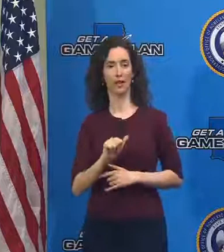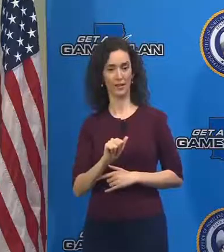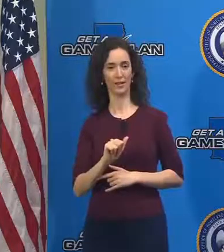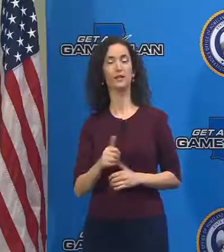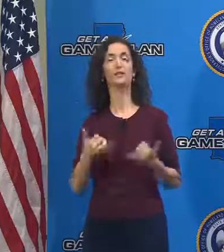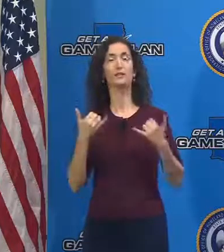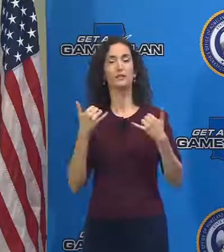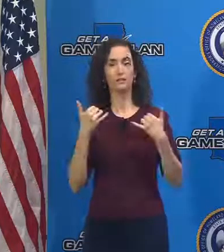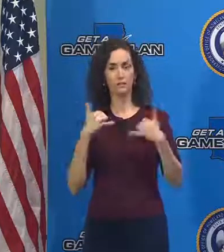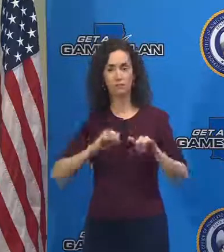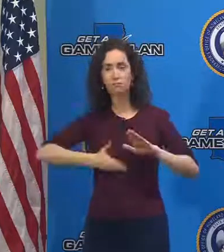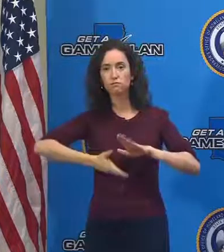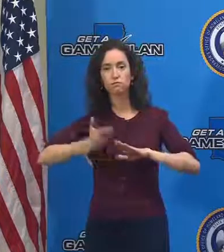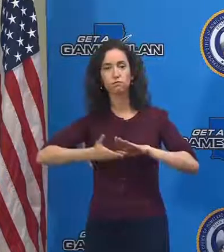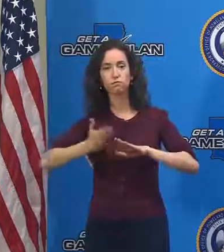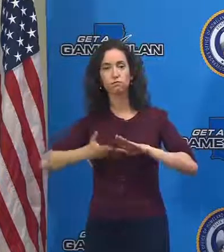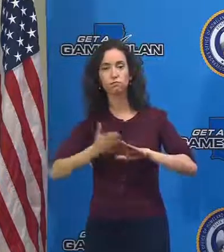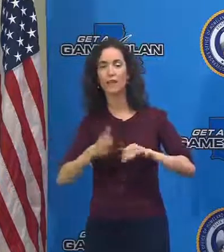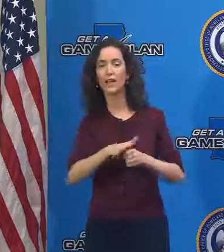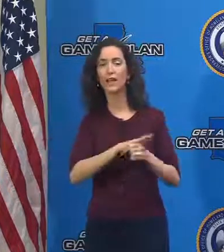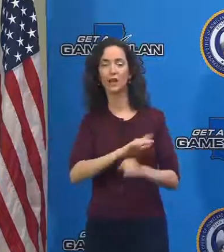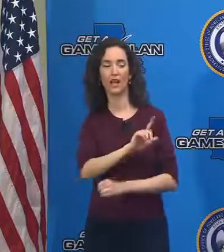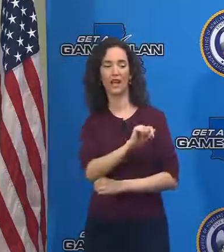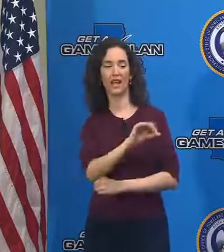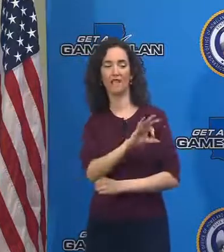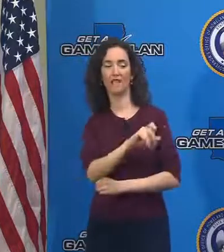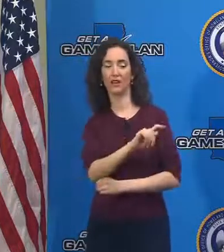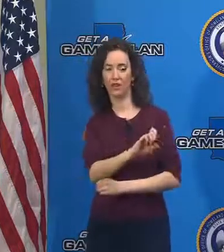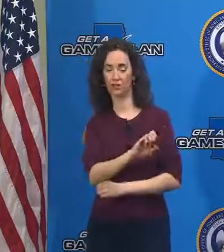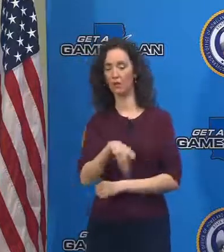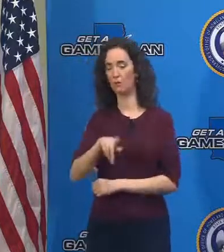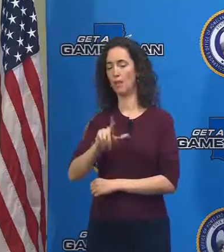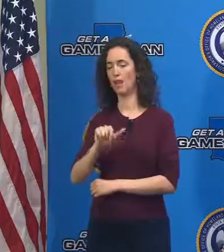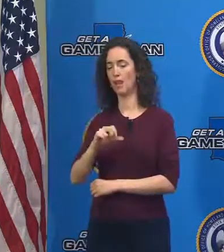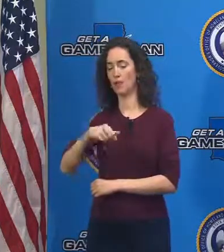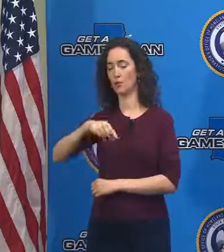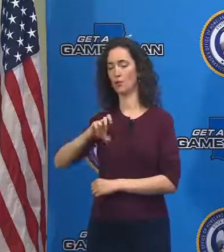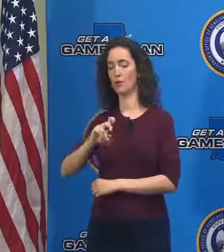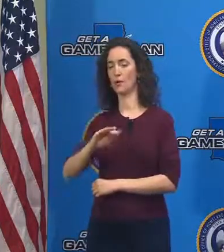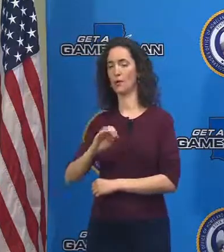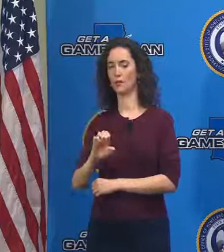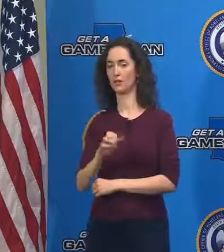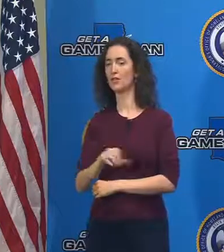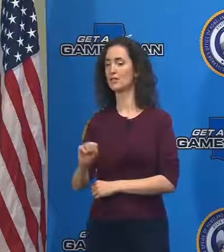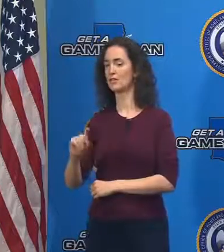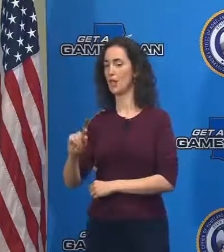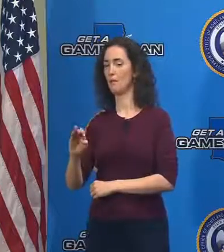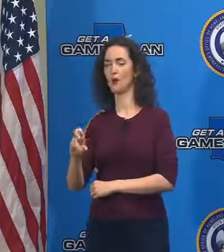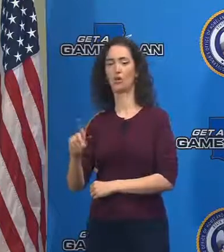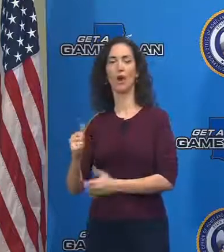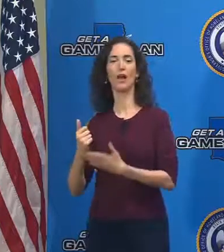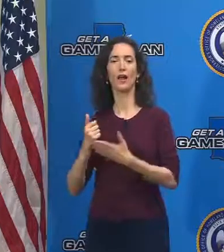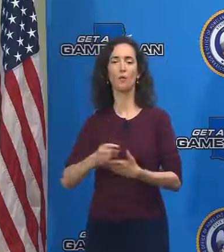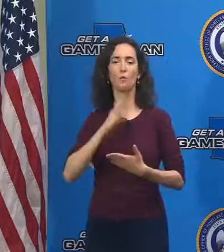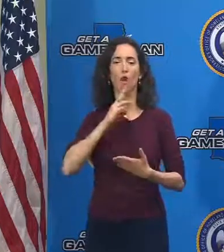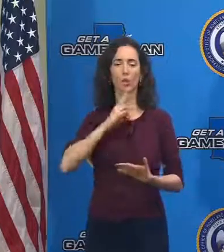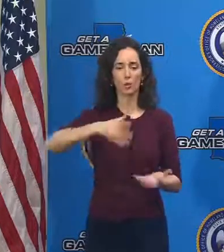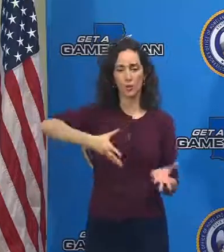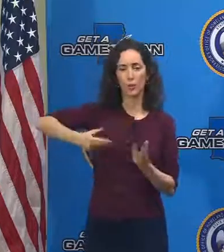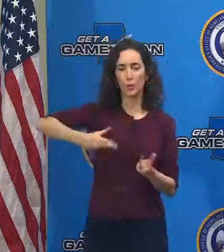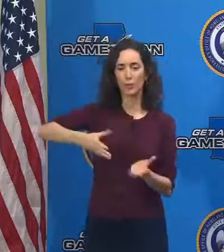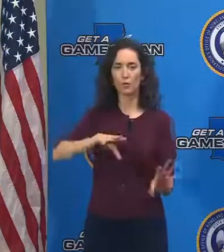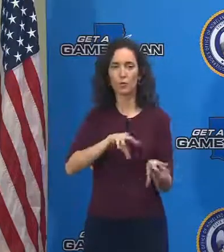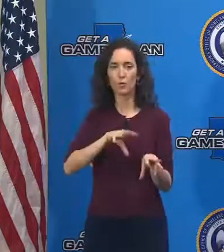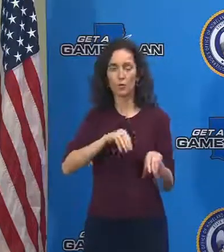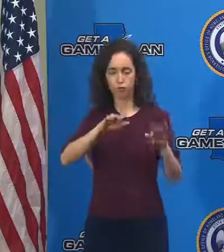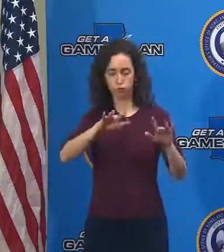dewatering operations in Lafitte, Plaquemines, and St. Bernard. They're also moving additional pumps to Terrebonne Parish